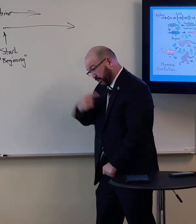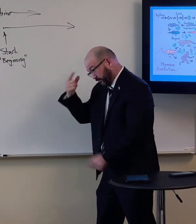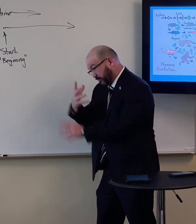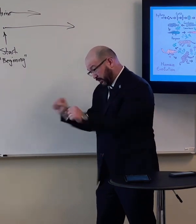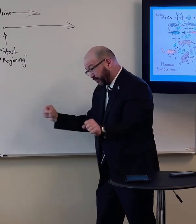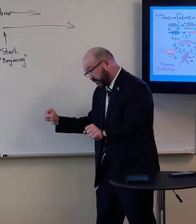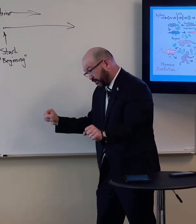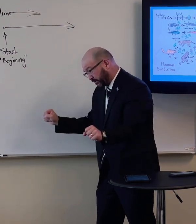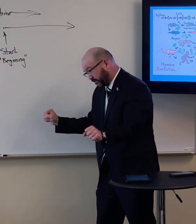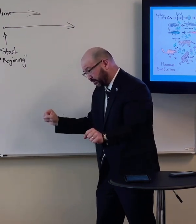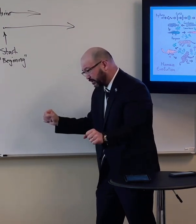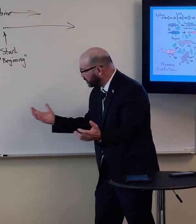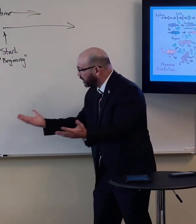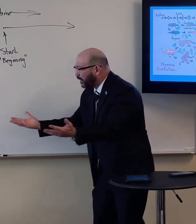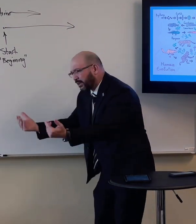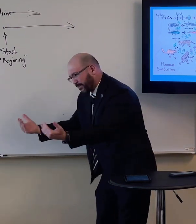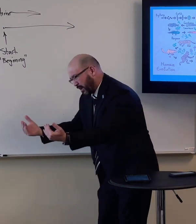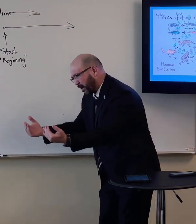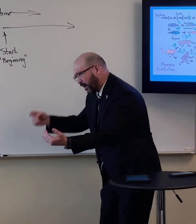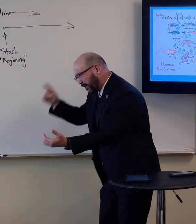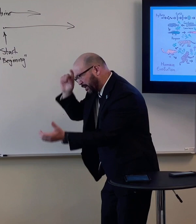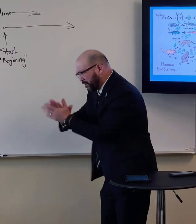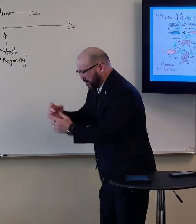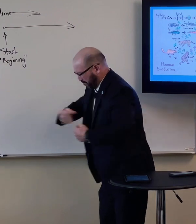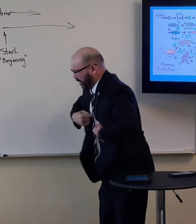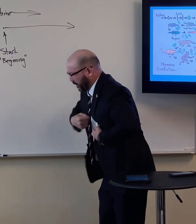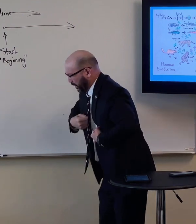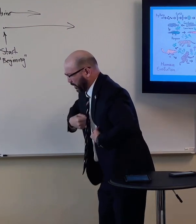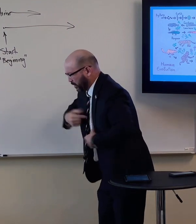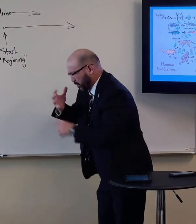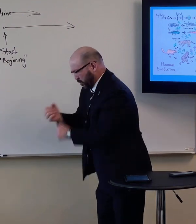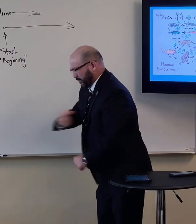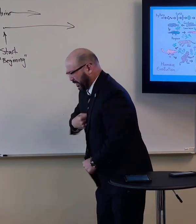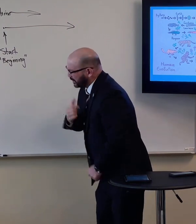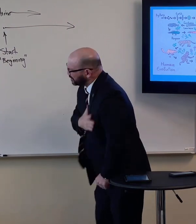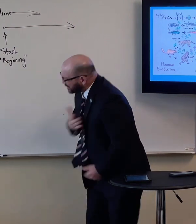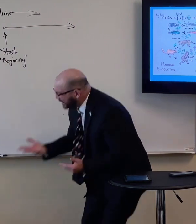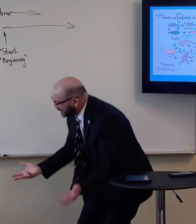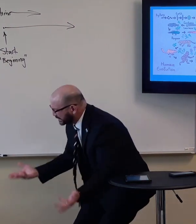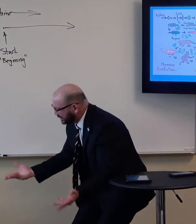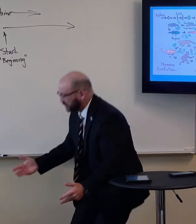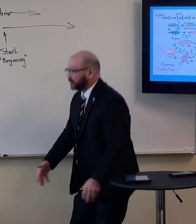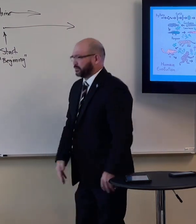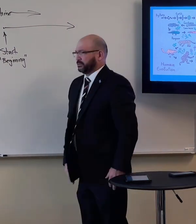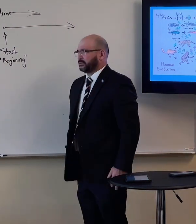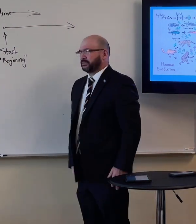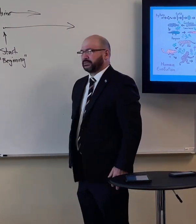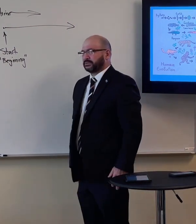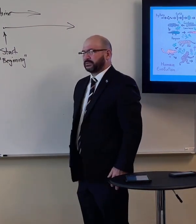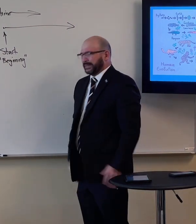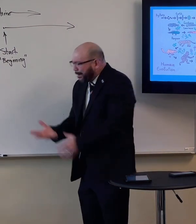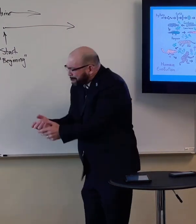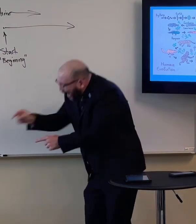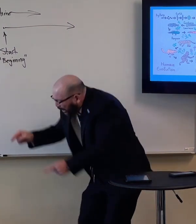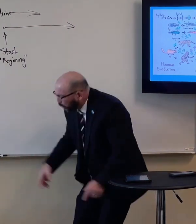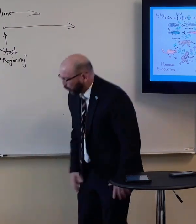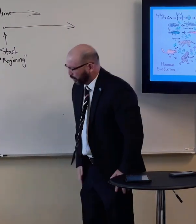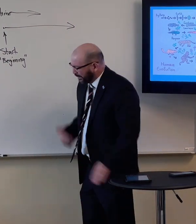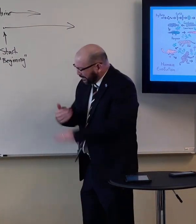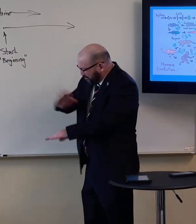I need you just to ask me, and I'll forgive your sin. Look to me right now. I made